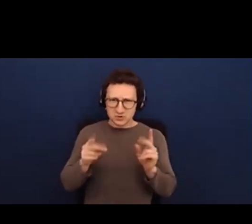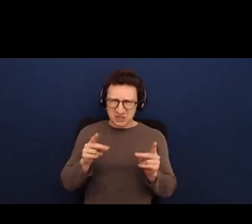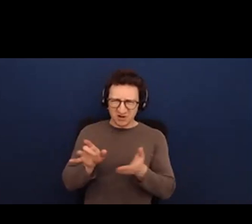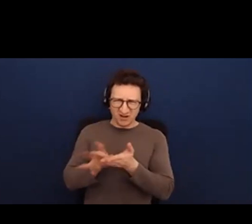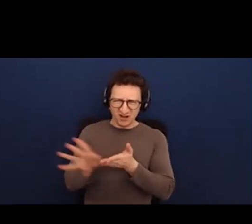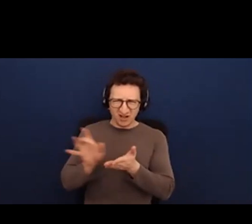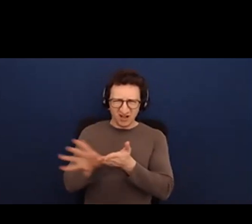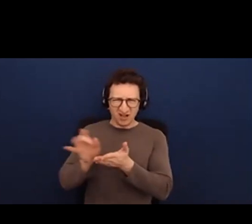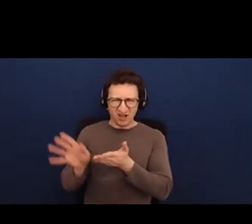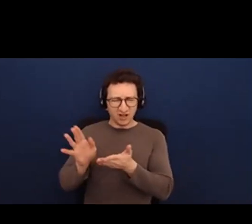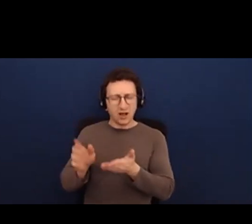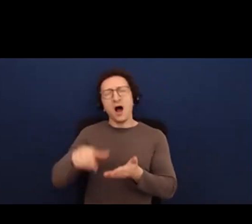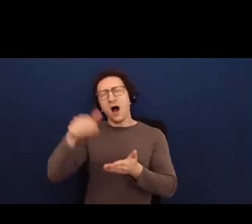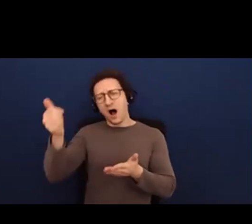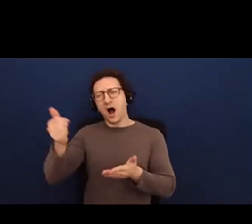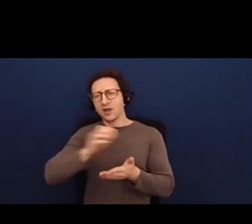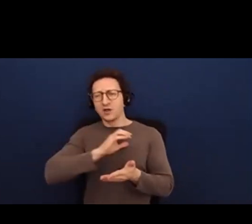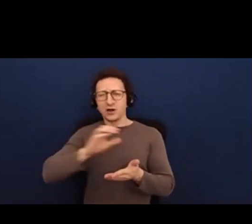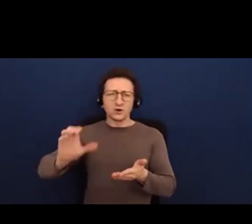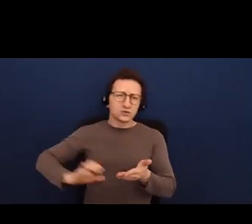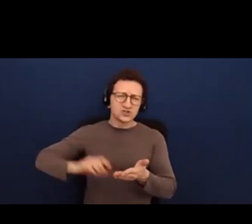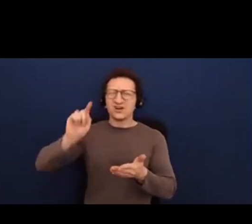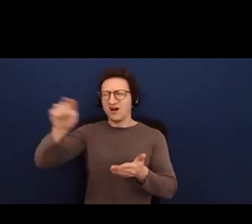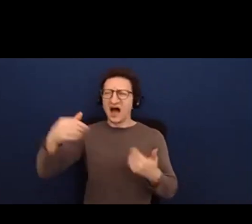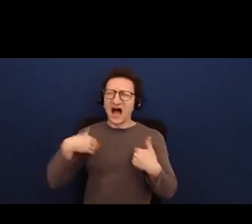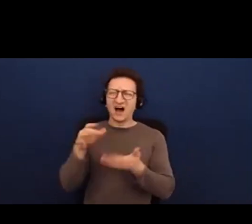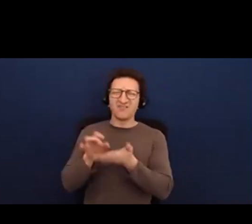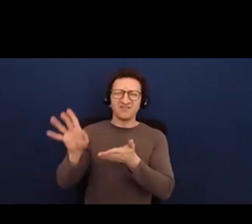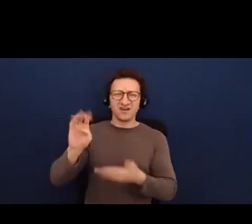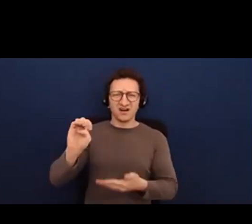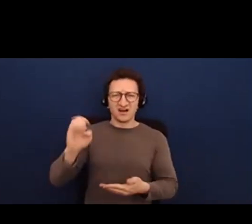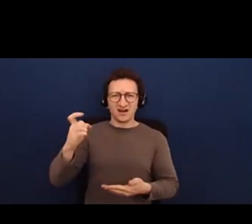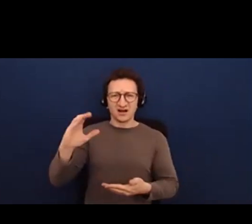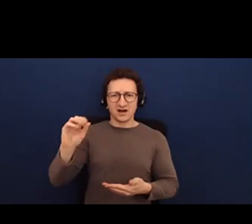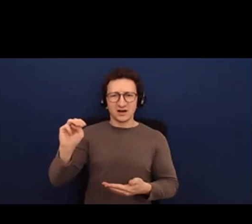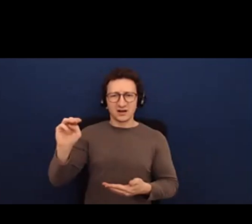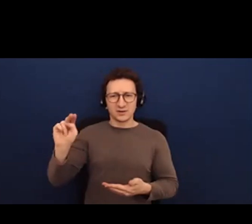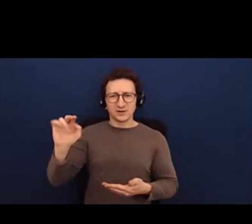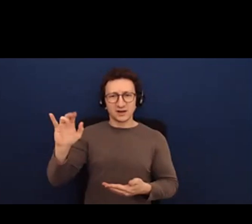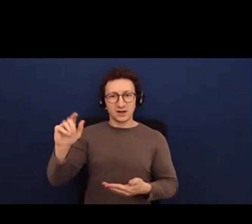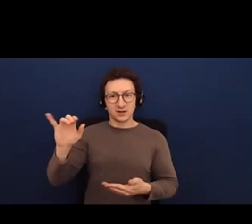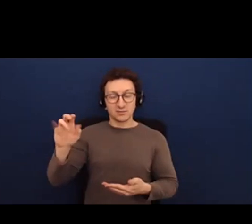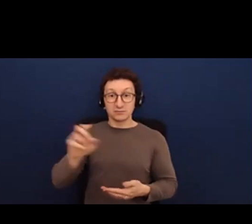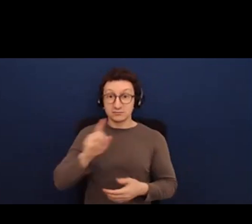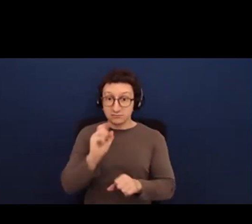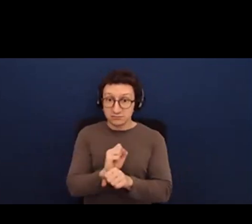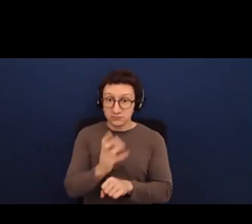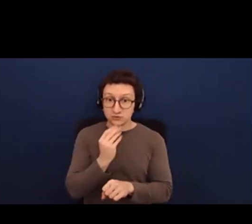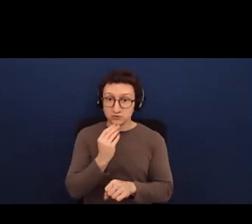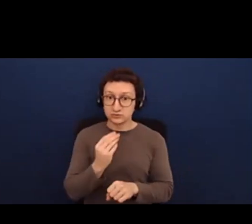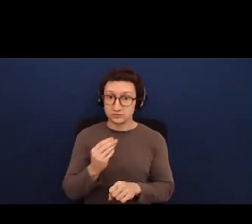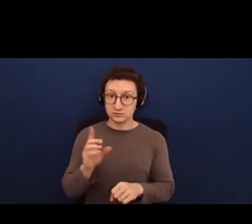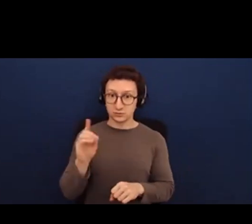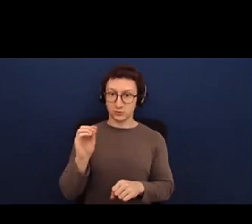of course, was excommunicated. It was a way that the traditional community dealt with the matter